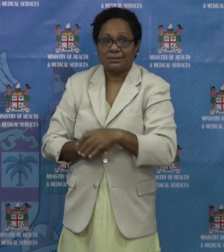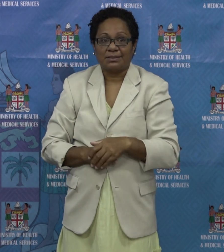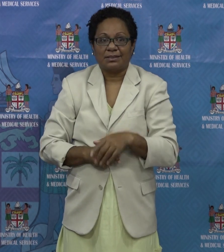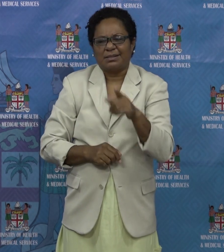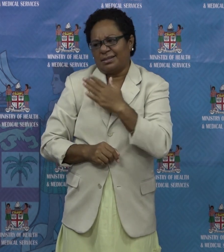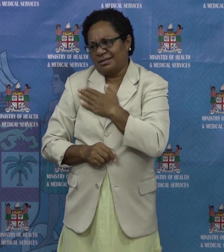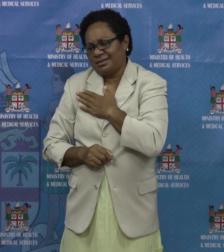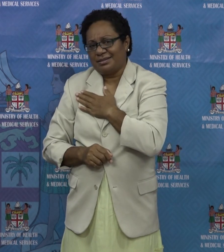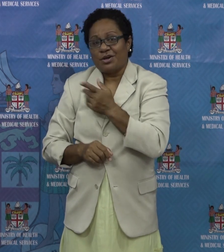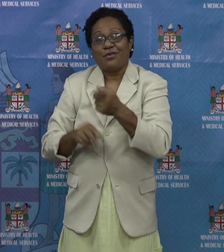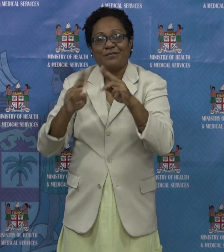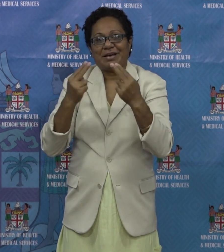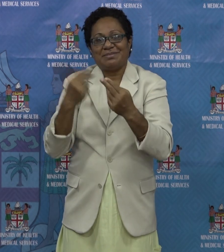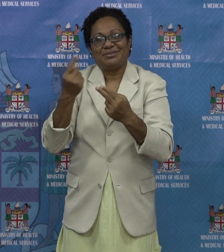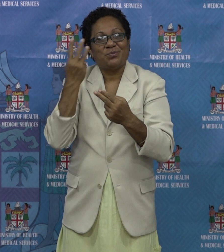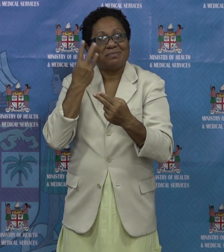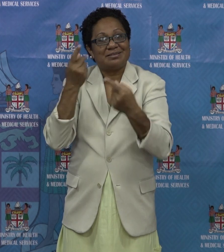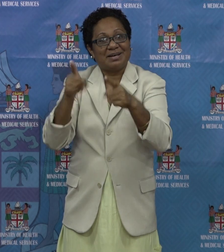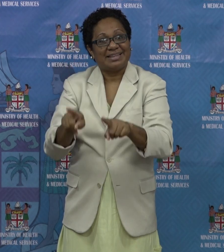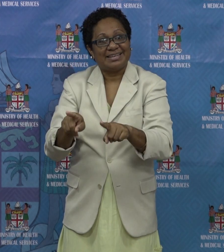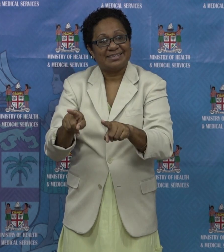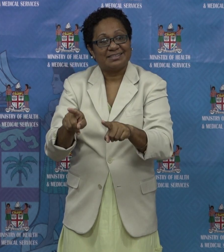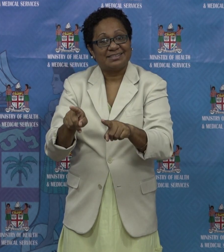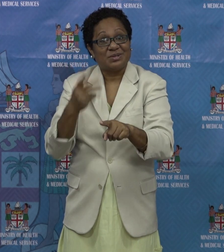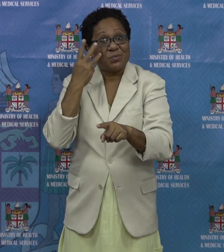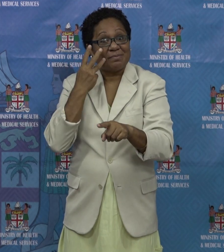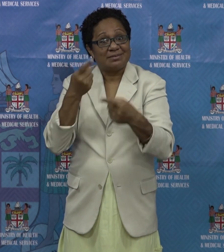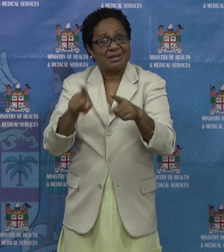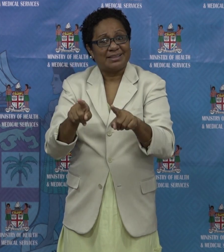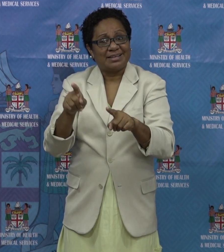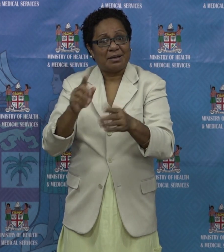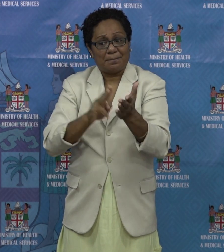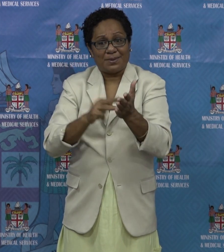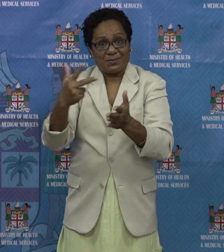Condolences to the family of the deceased. This is about the lady who died in Makoni.